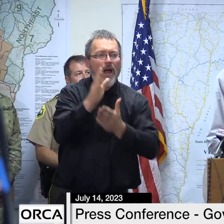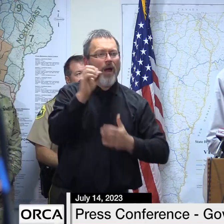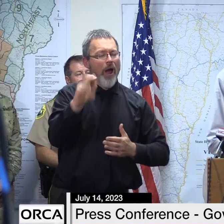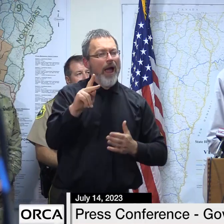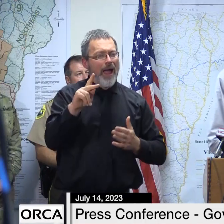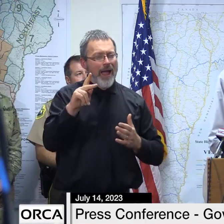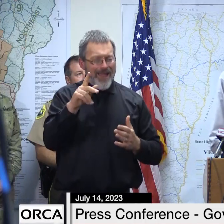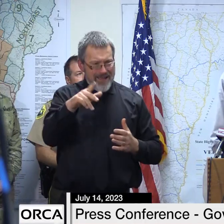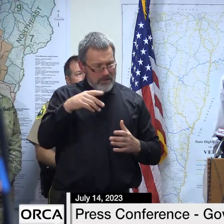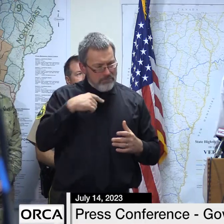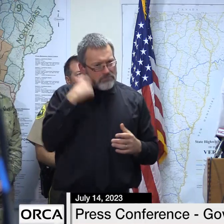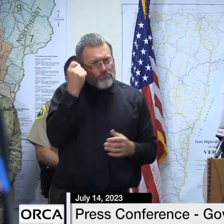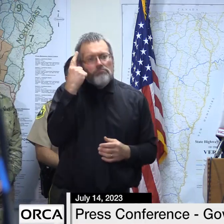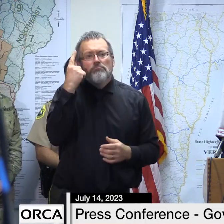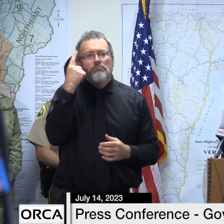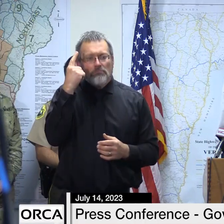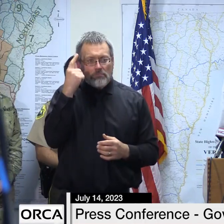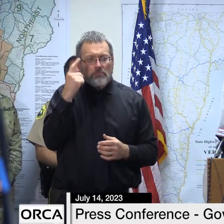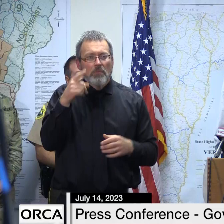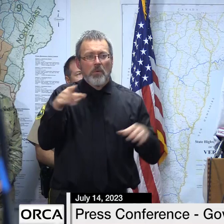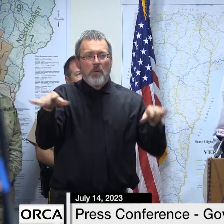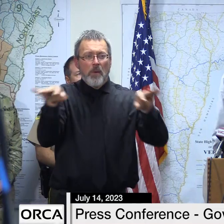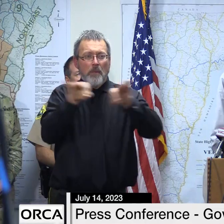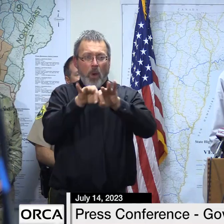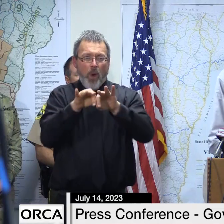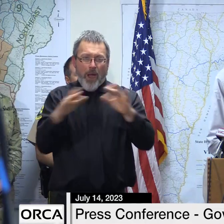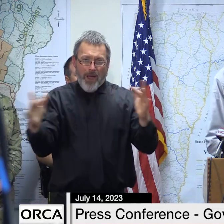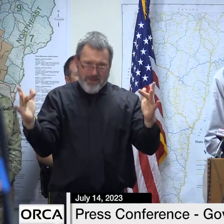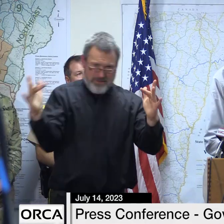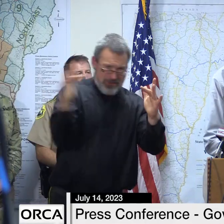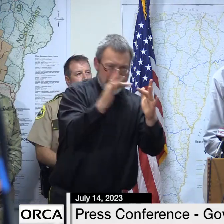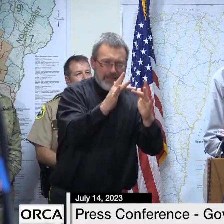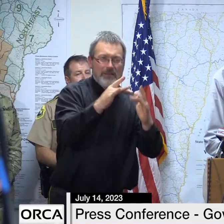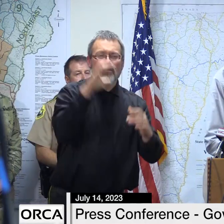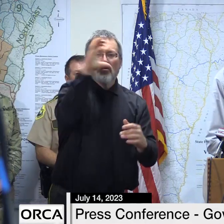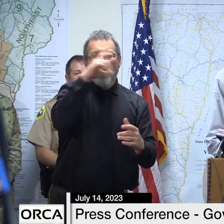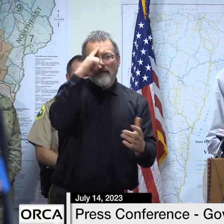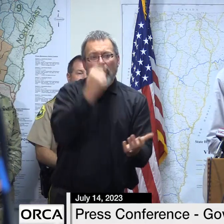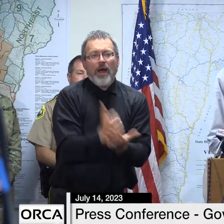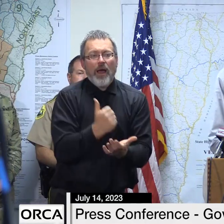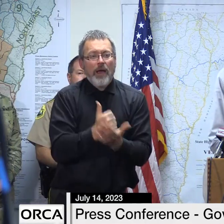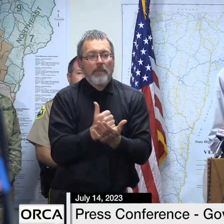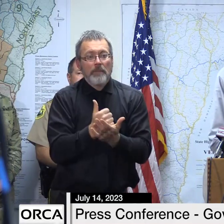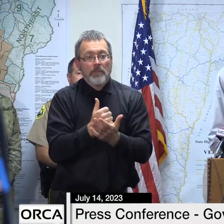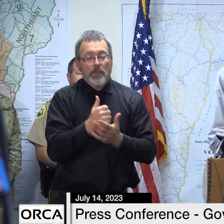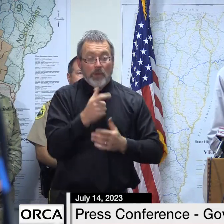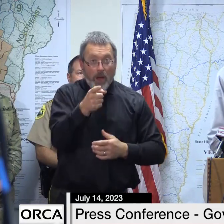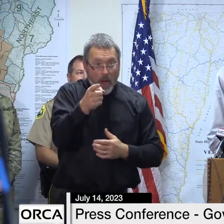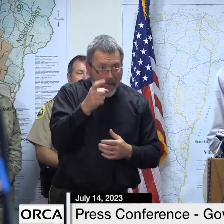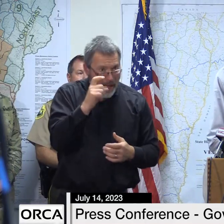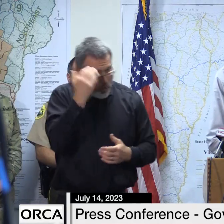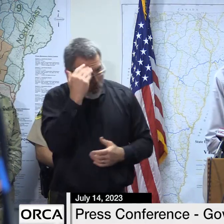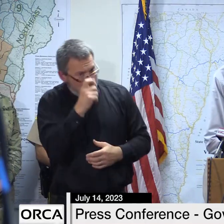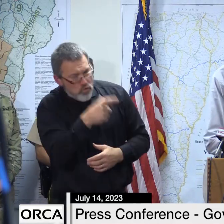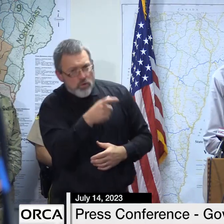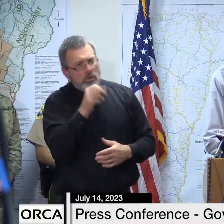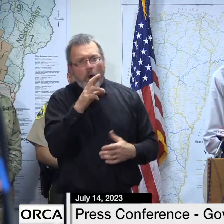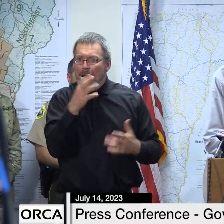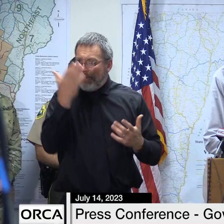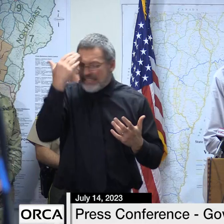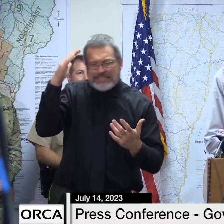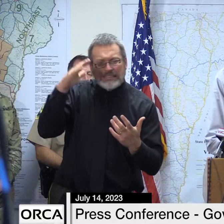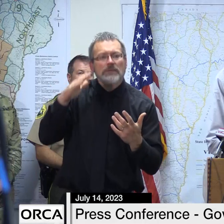out for help if you or someone you know is struggling. In addition to all of our